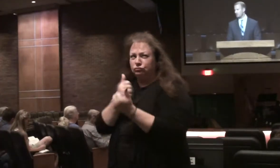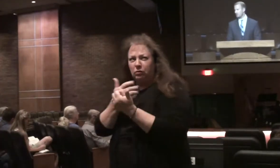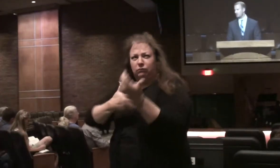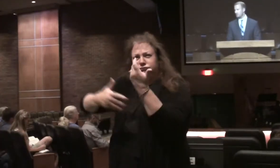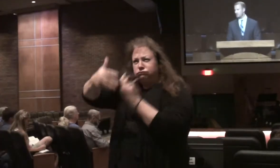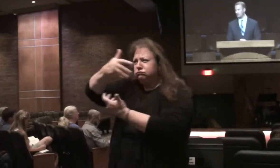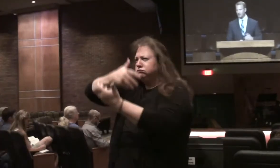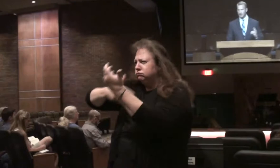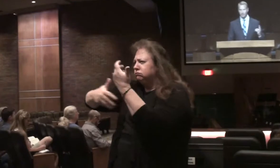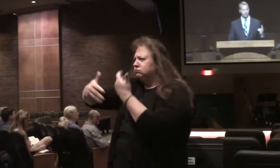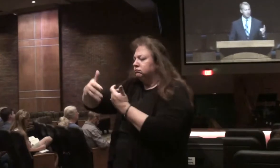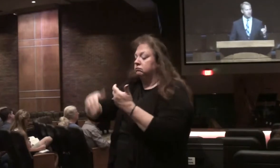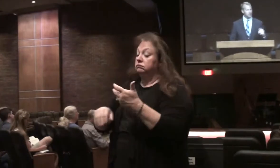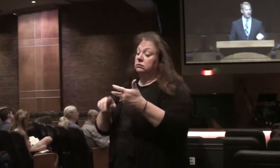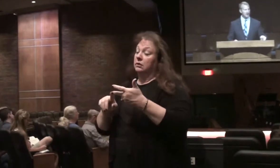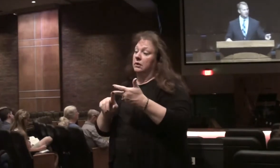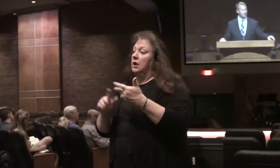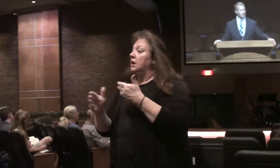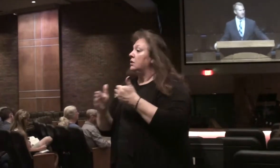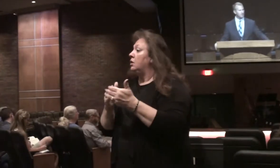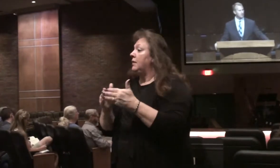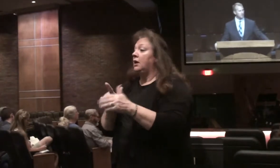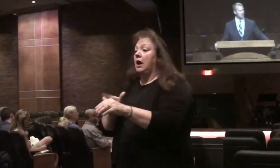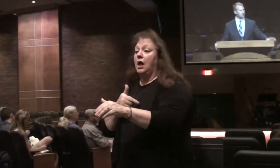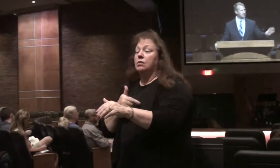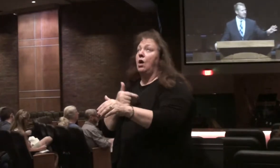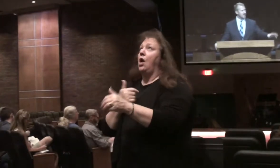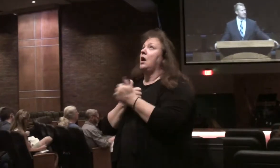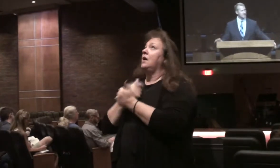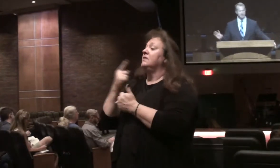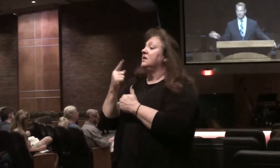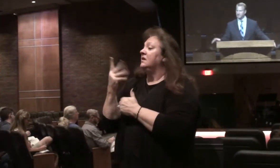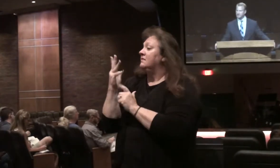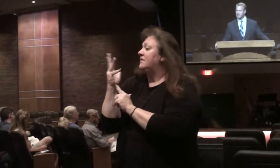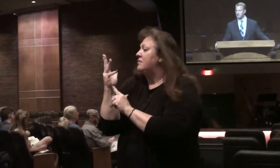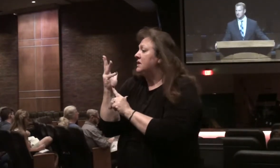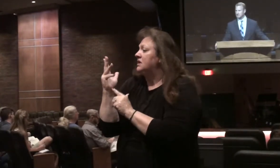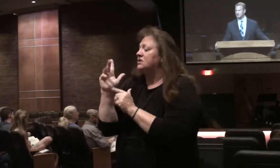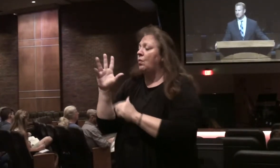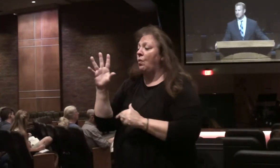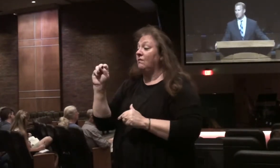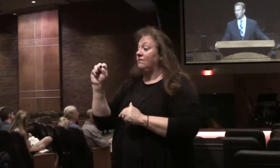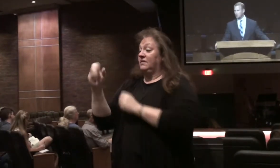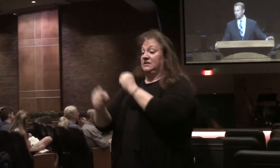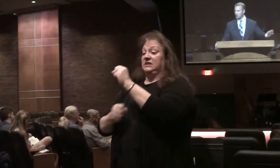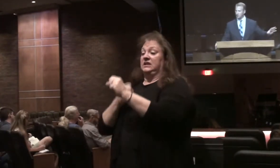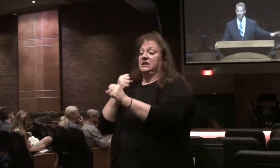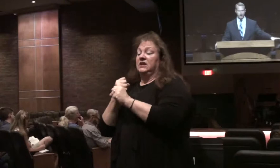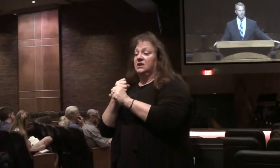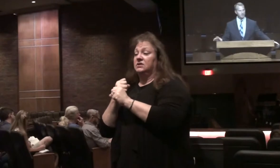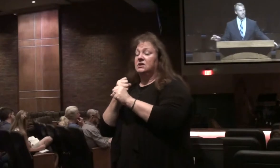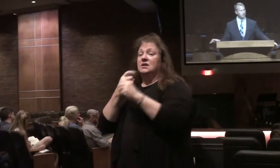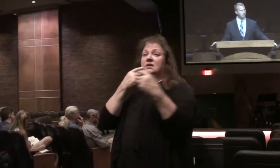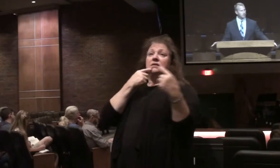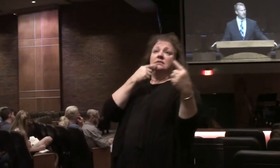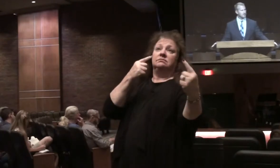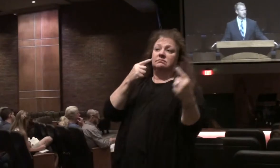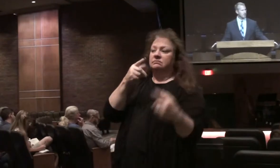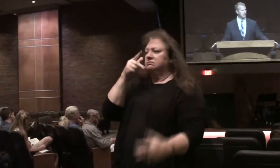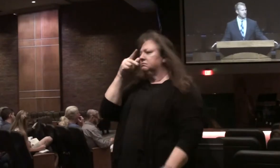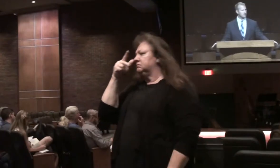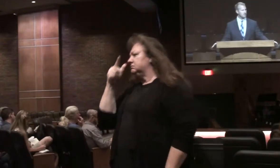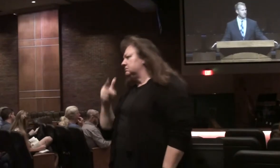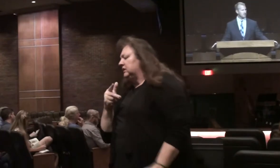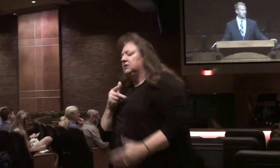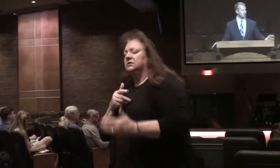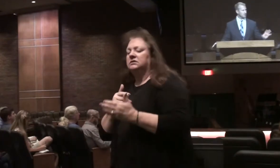brethren. And number three, no matter how long we've been in the Lord, whether it's been 5 minutes or 50 years, whether doing well or doing poorly at the